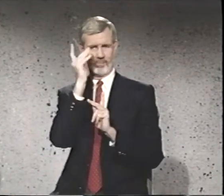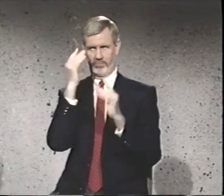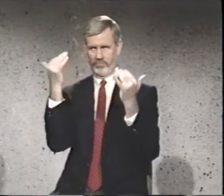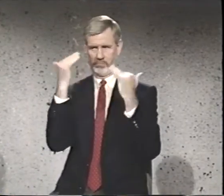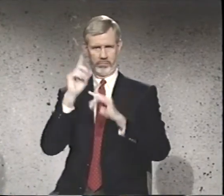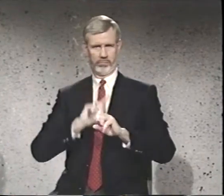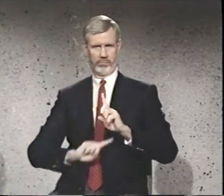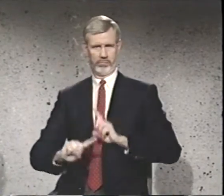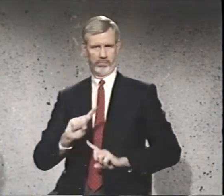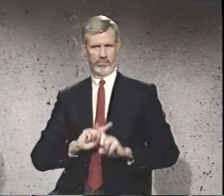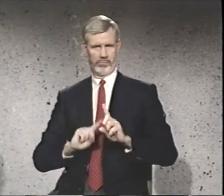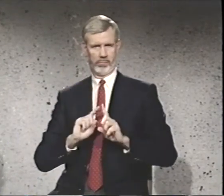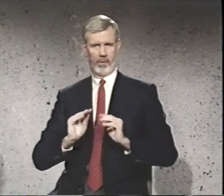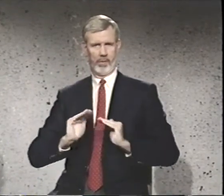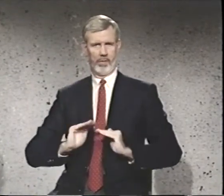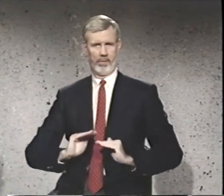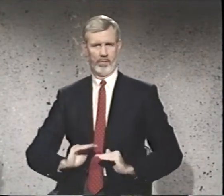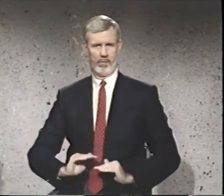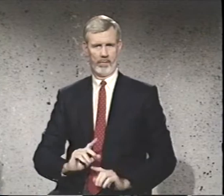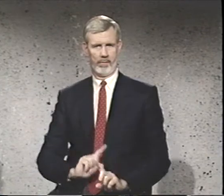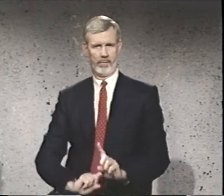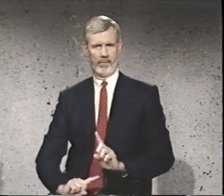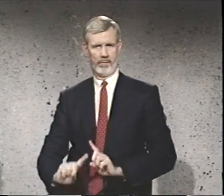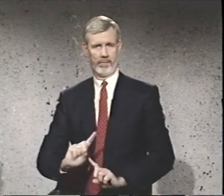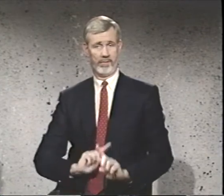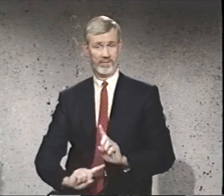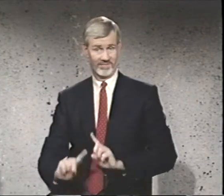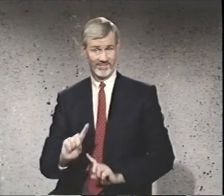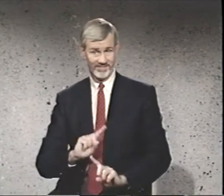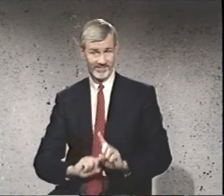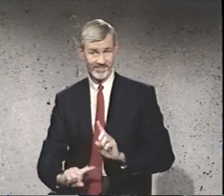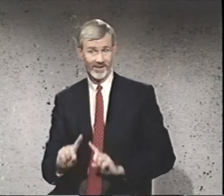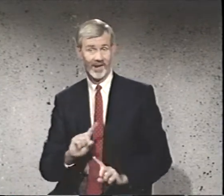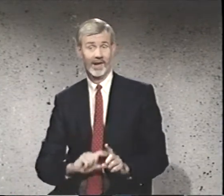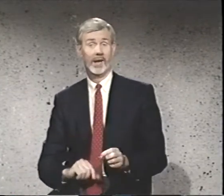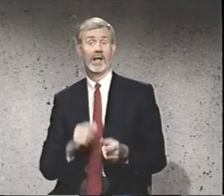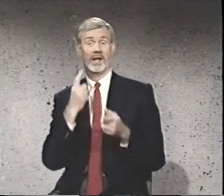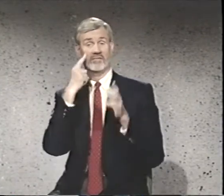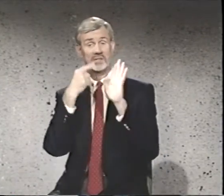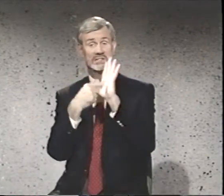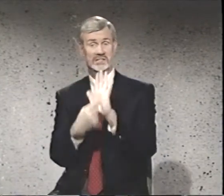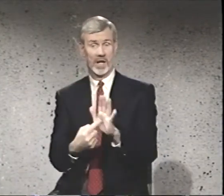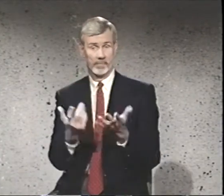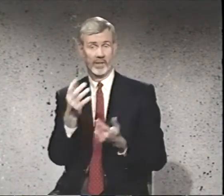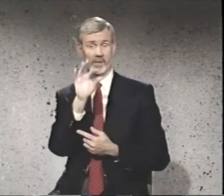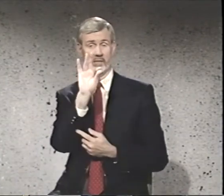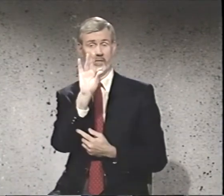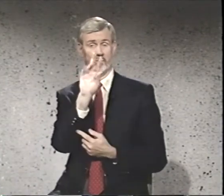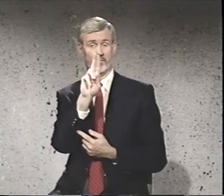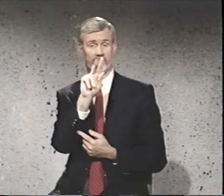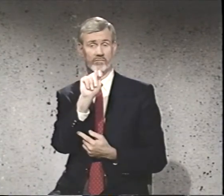more shy signing in public. Signs were farther down on the body. For example,